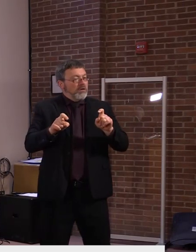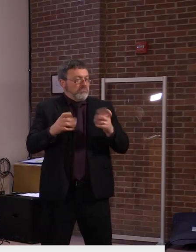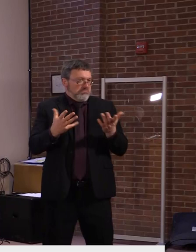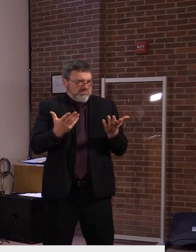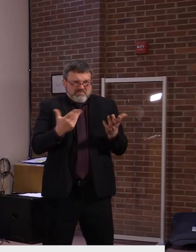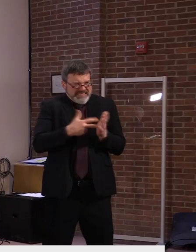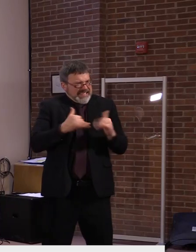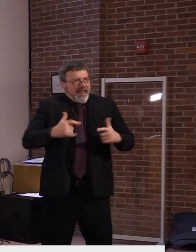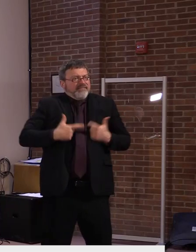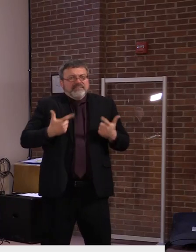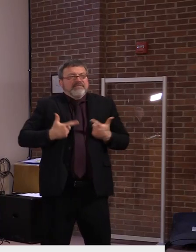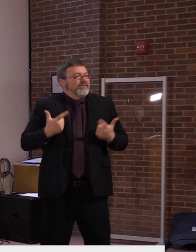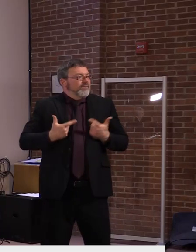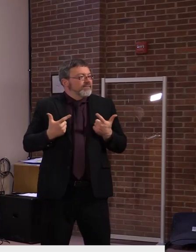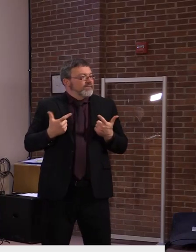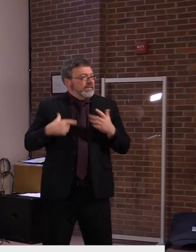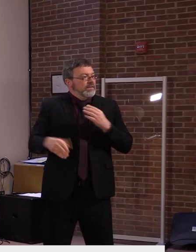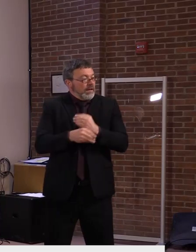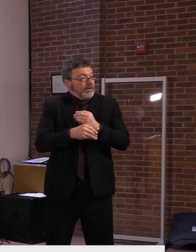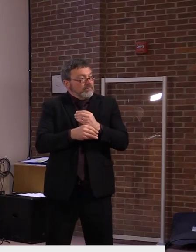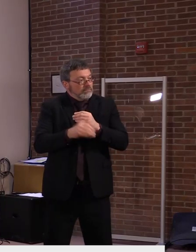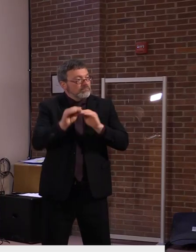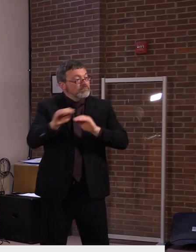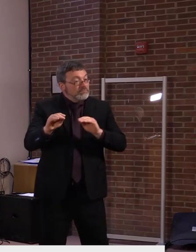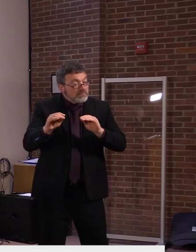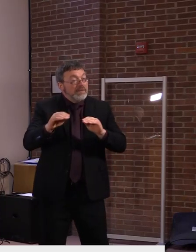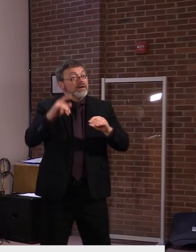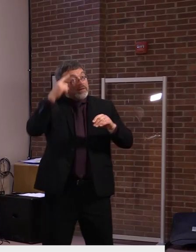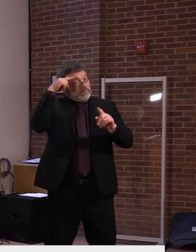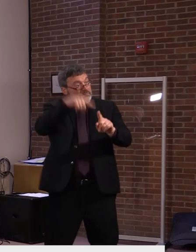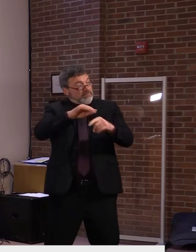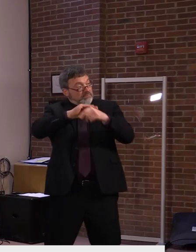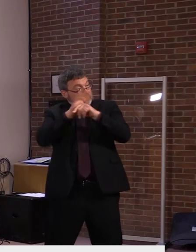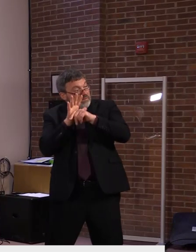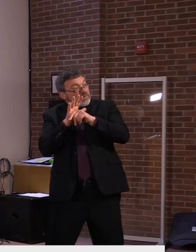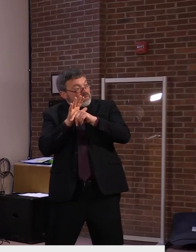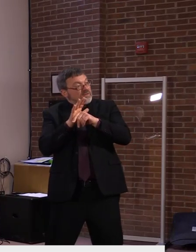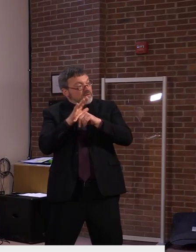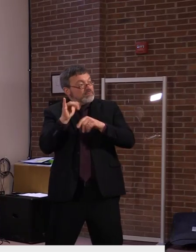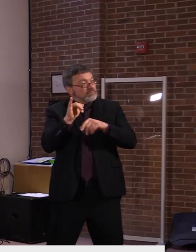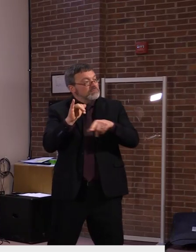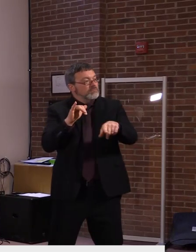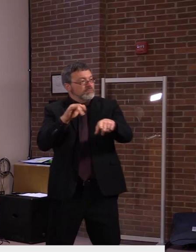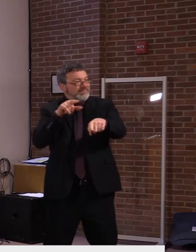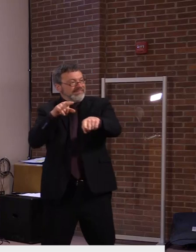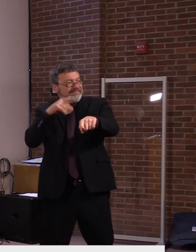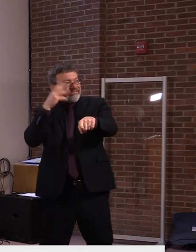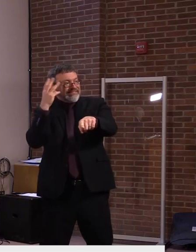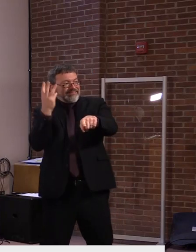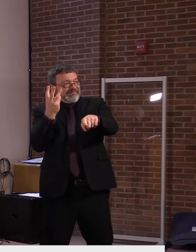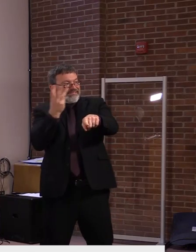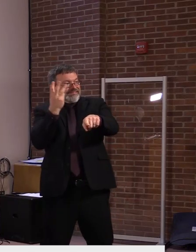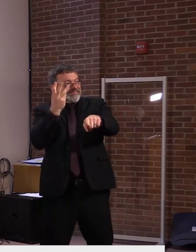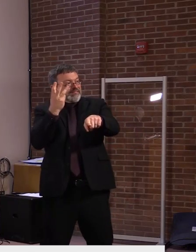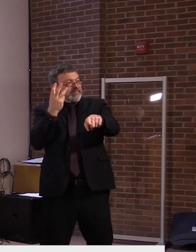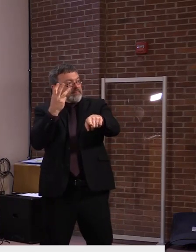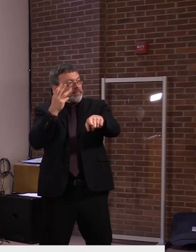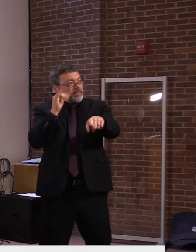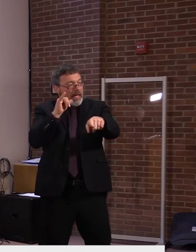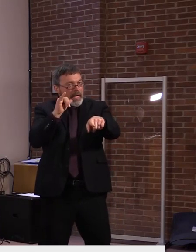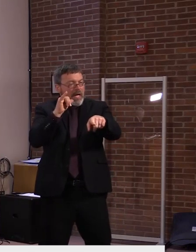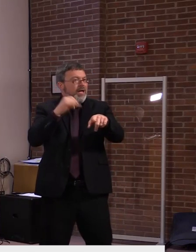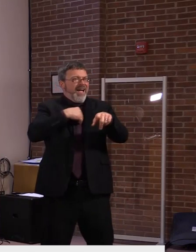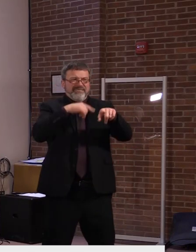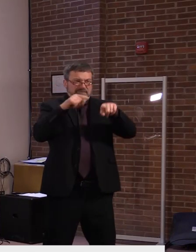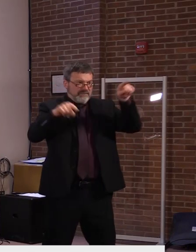COVID testing. We will offer COVID tests this Wednesday through state testing sites or at local hospitals. If